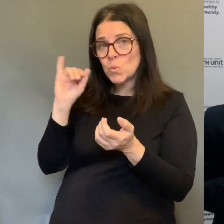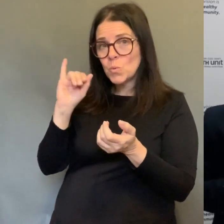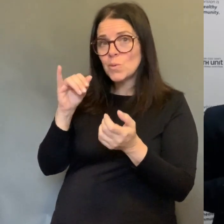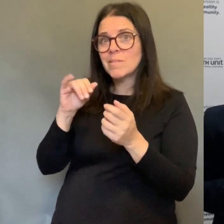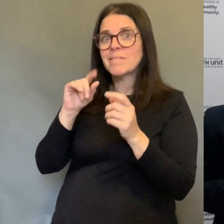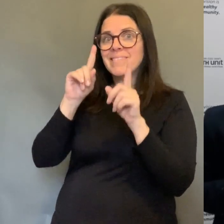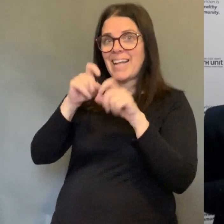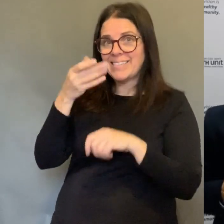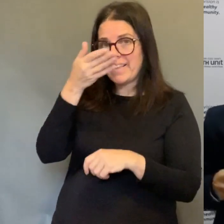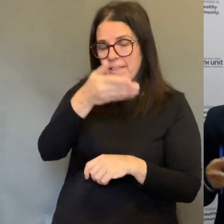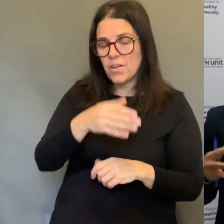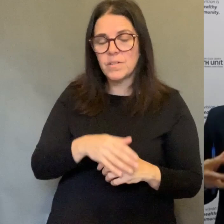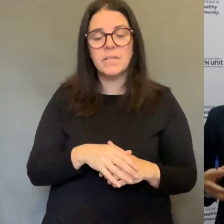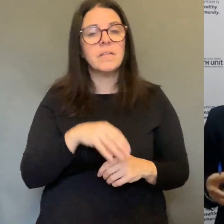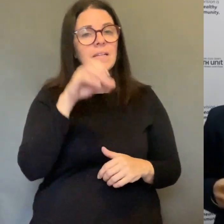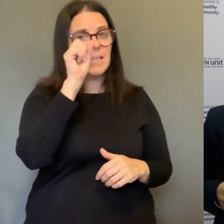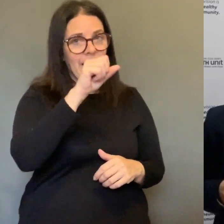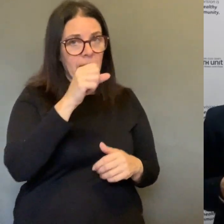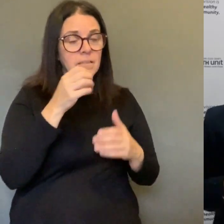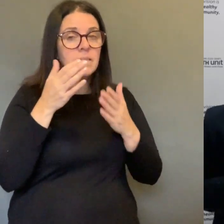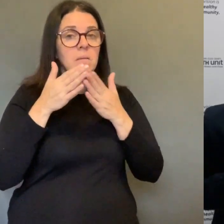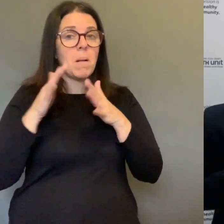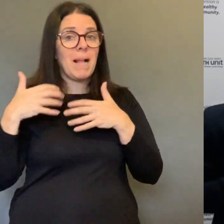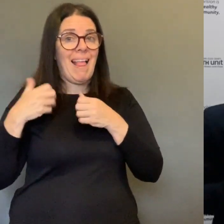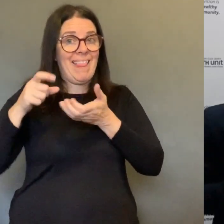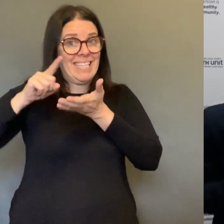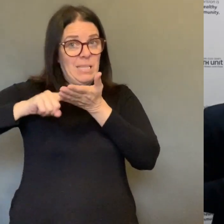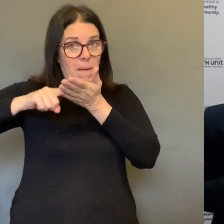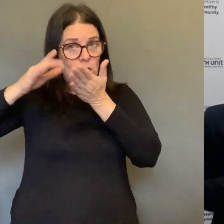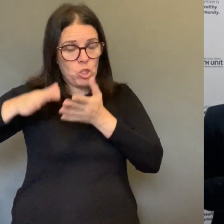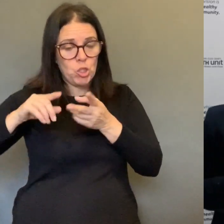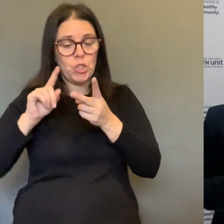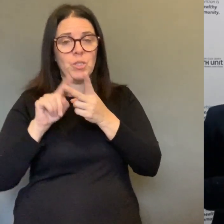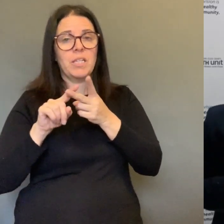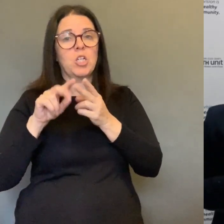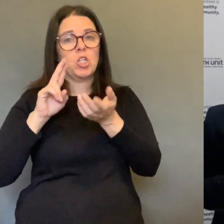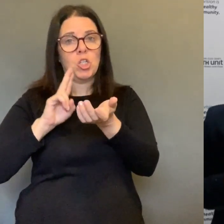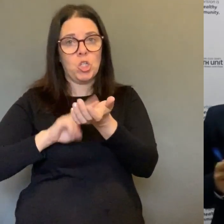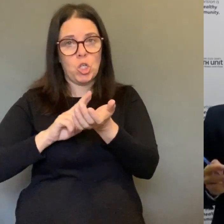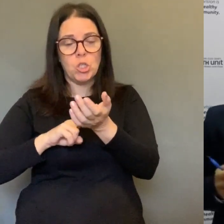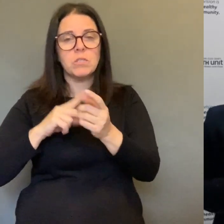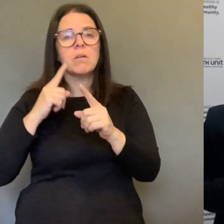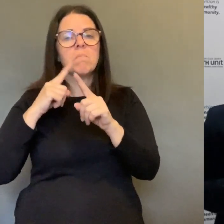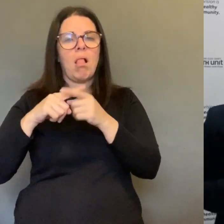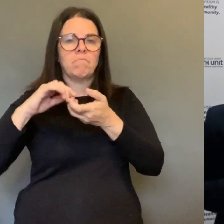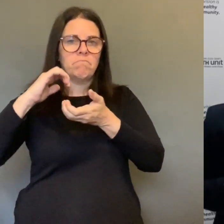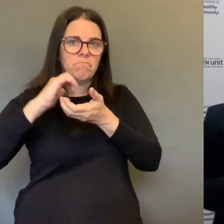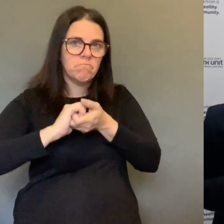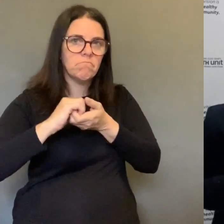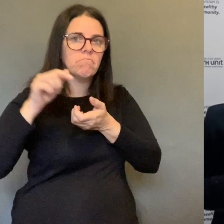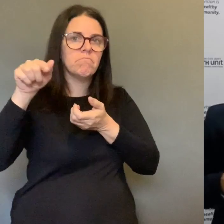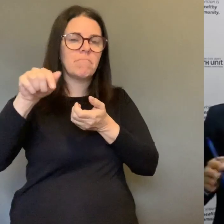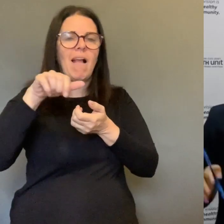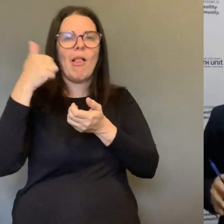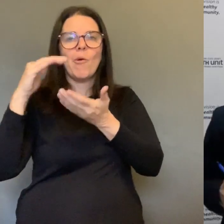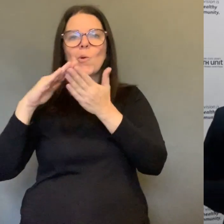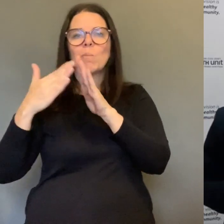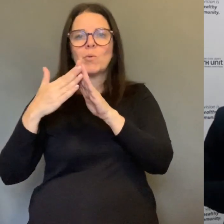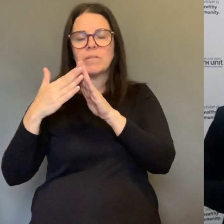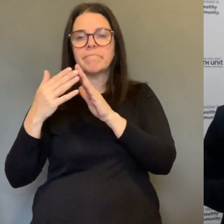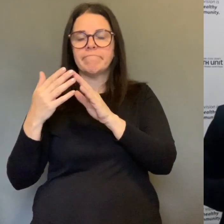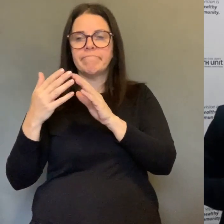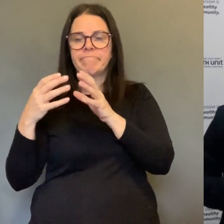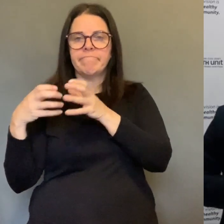but we are also going into some of the shelters, some of the other migrant farms. There's a lot of work